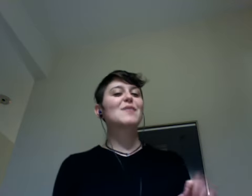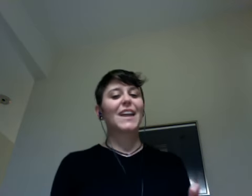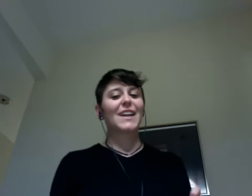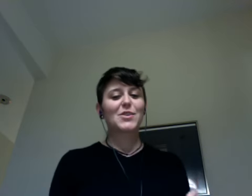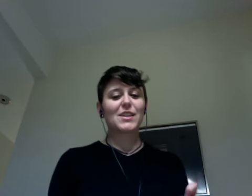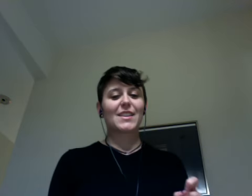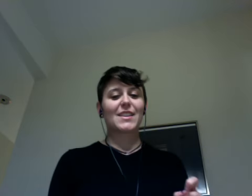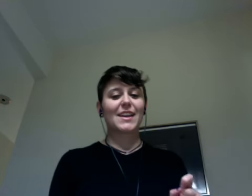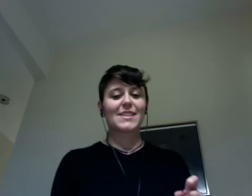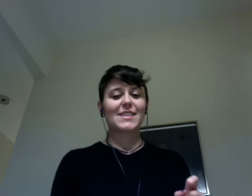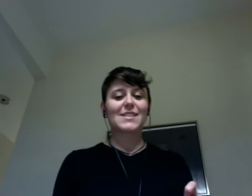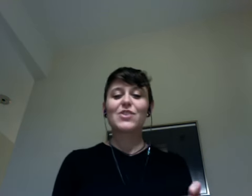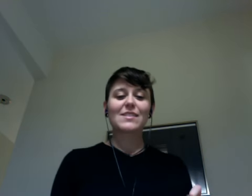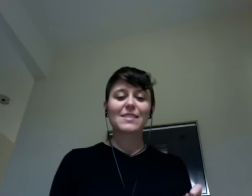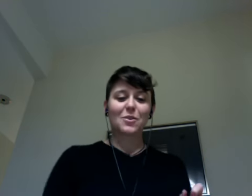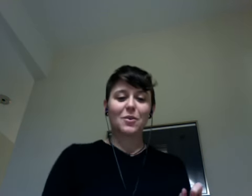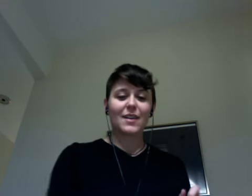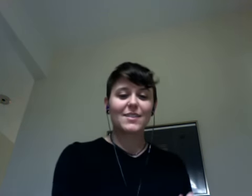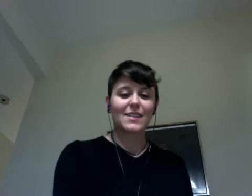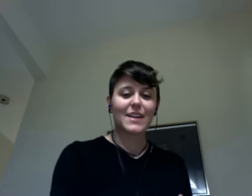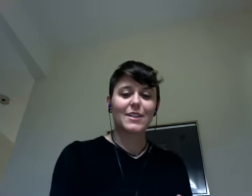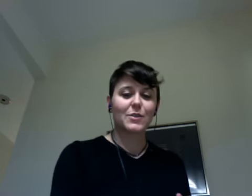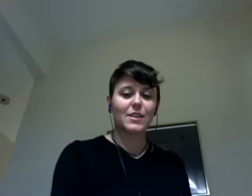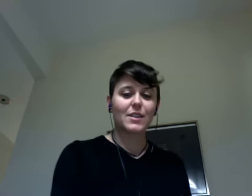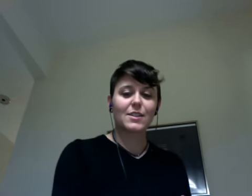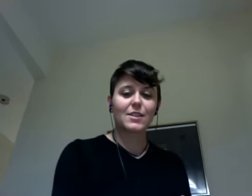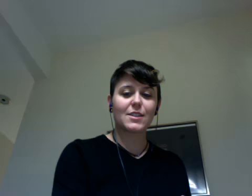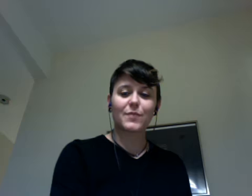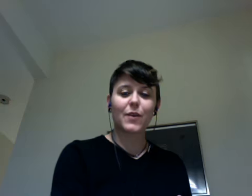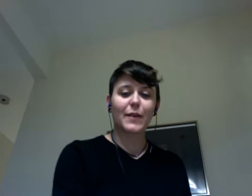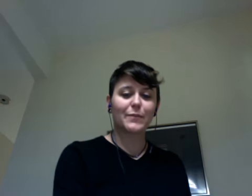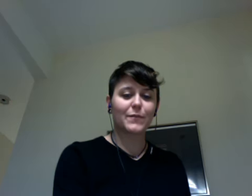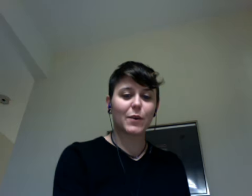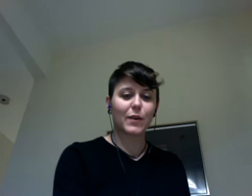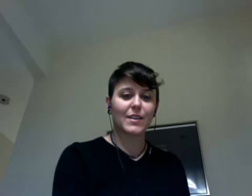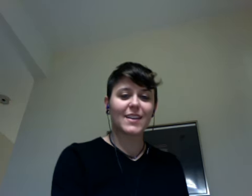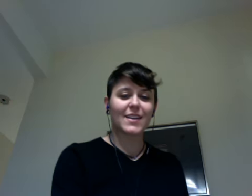feel like she thinks this is just as crazy as I do to listen to. Okay, great, thanks.